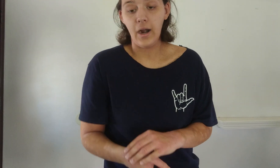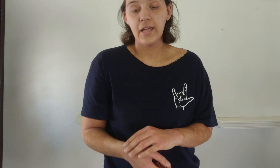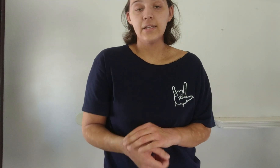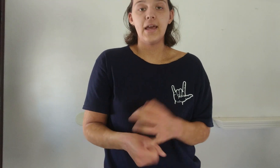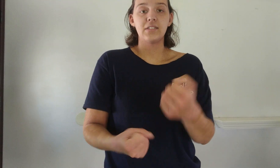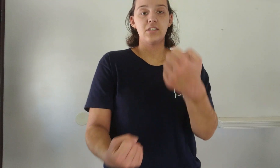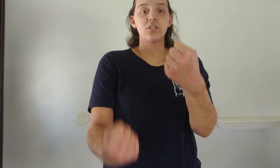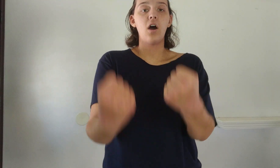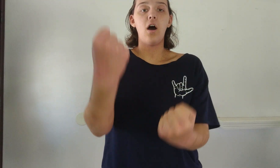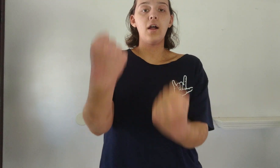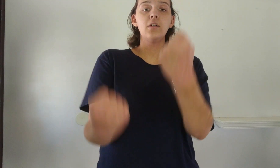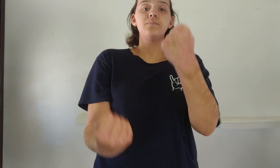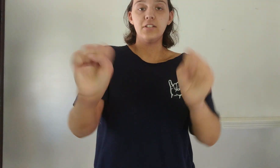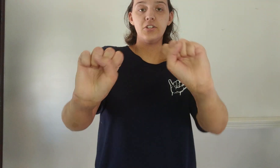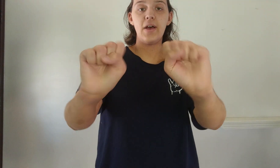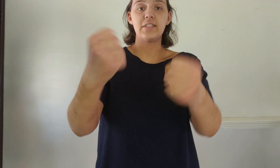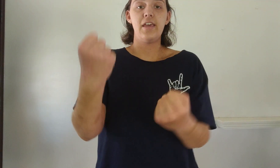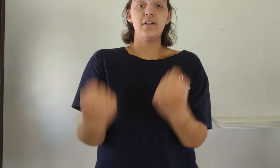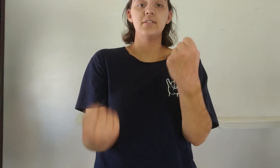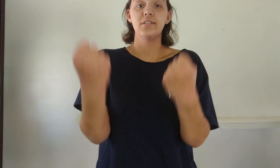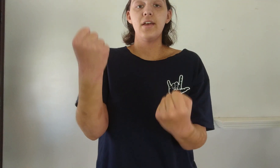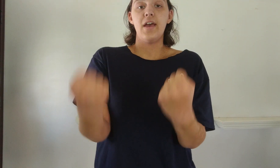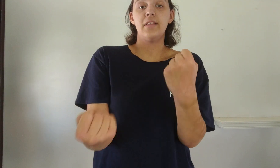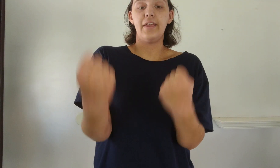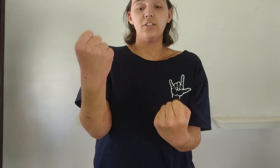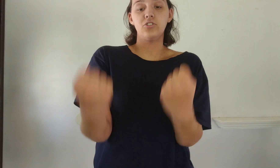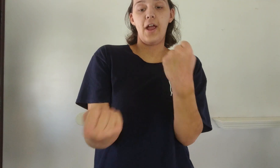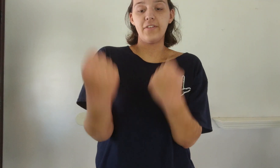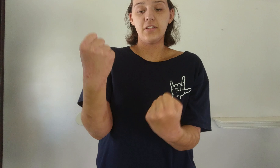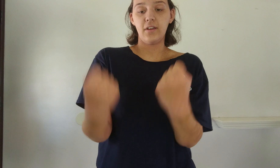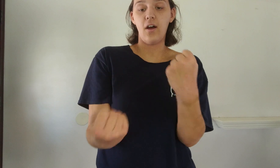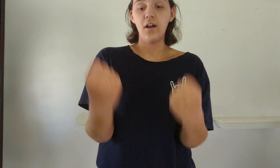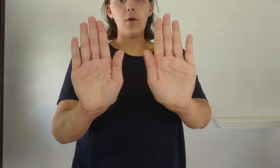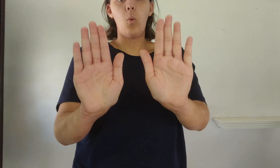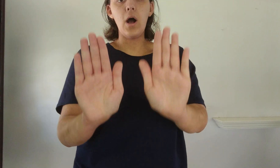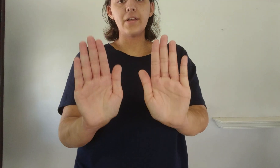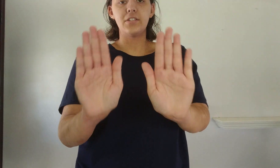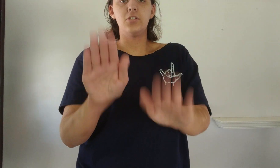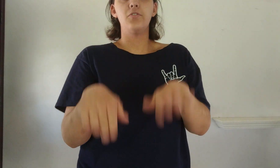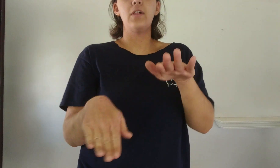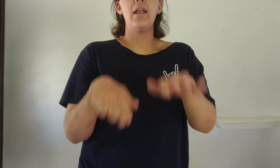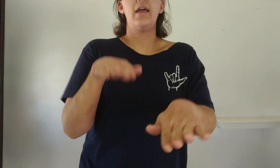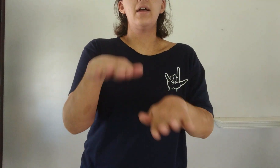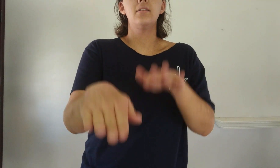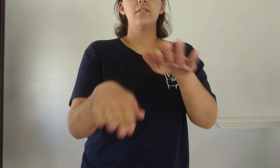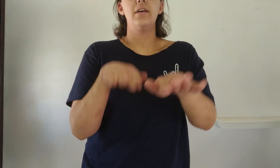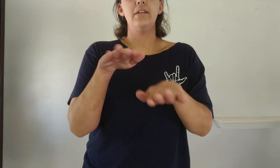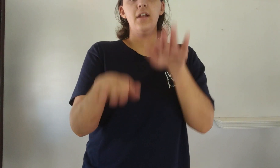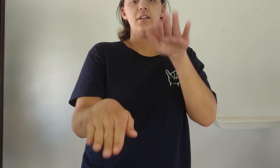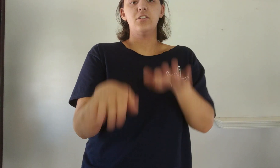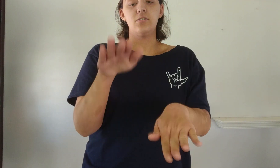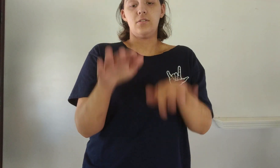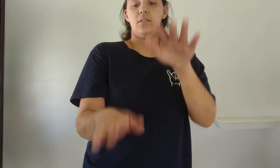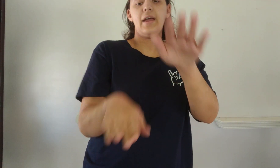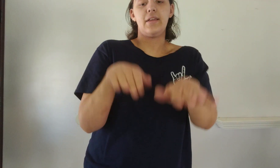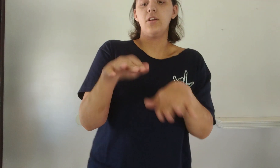Alright, next is car, 2 S hands, and like you're driving the car. Walk is 2 flat hands, and just like you're